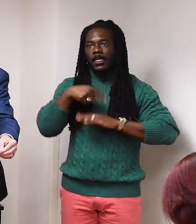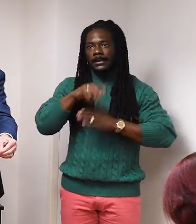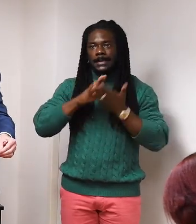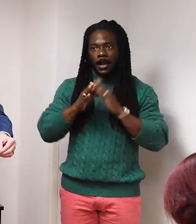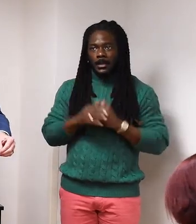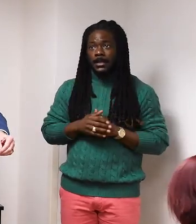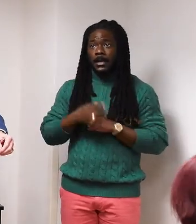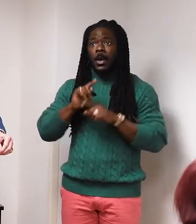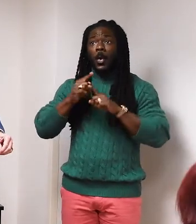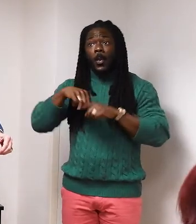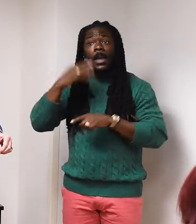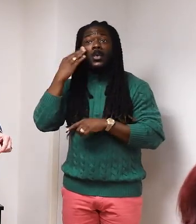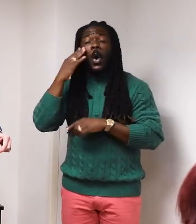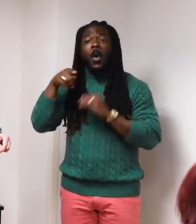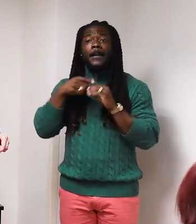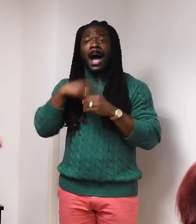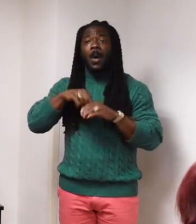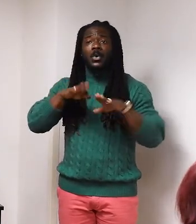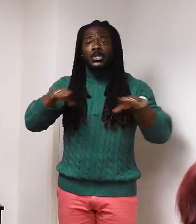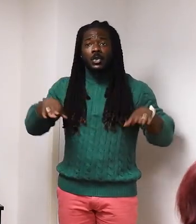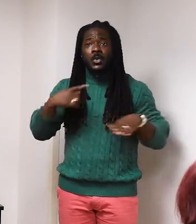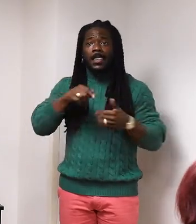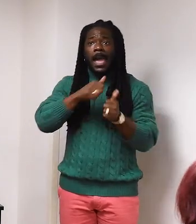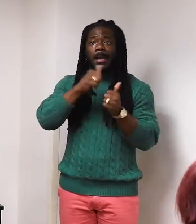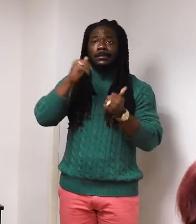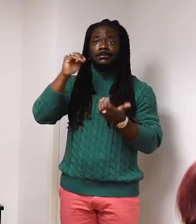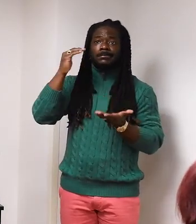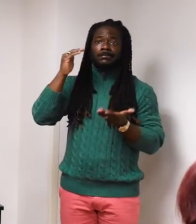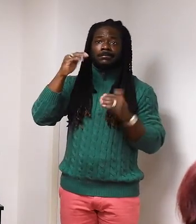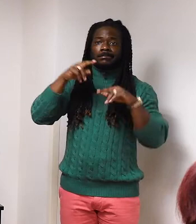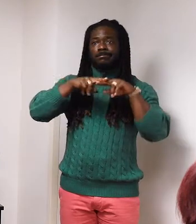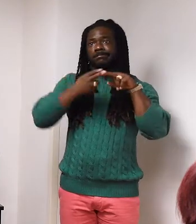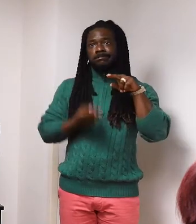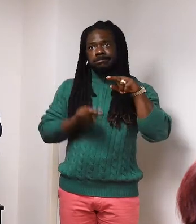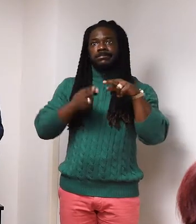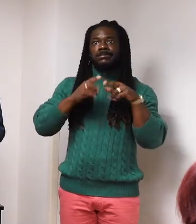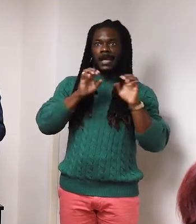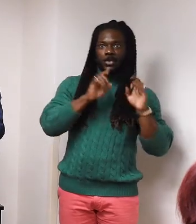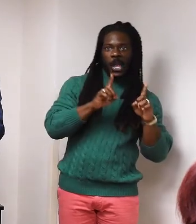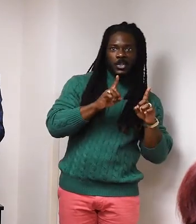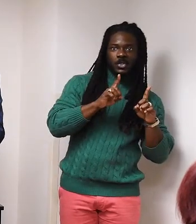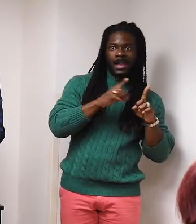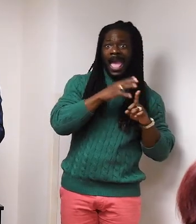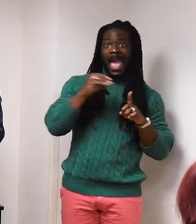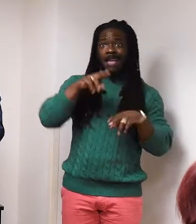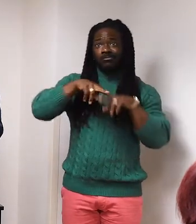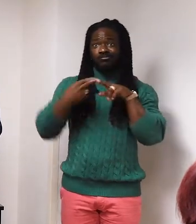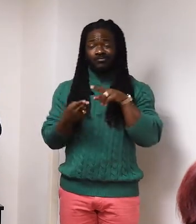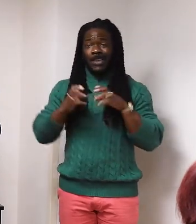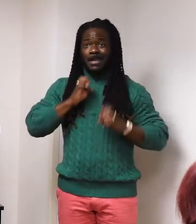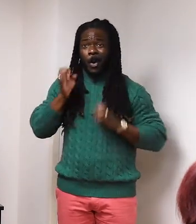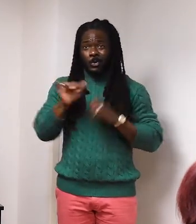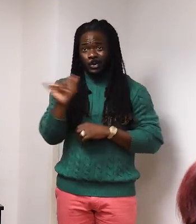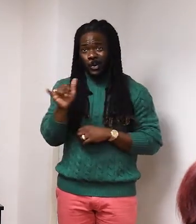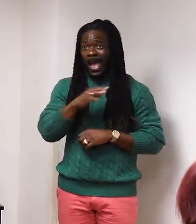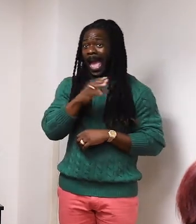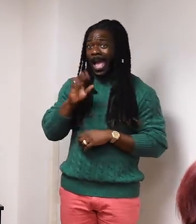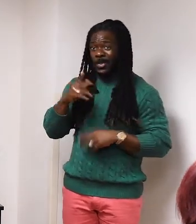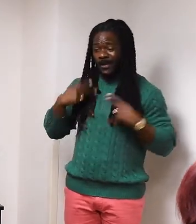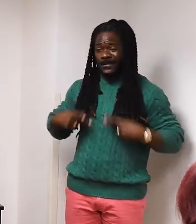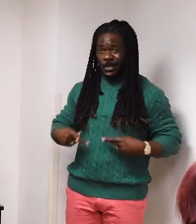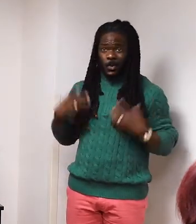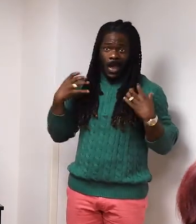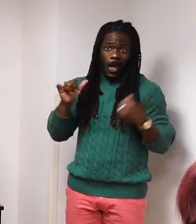know about our children is that they regressed academically, and they regressed emotionally, and also their physical